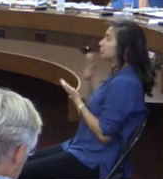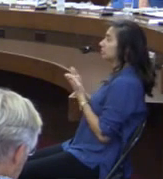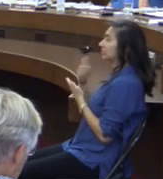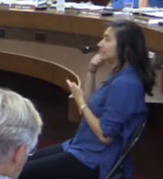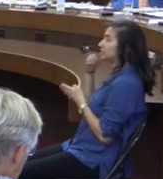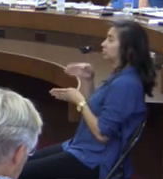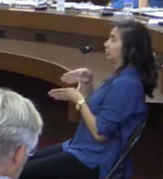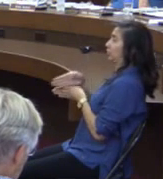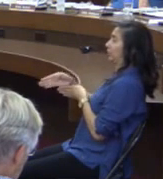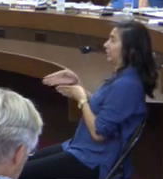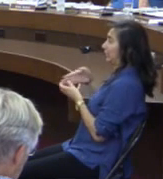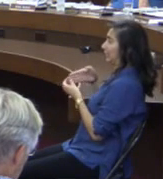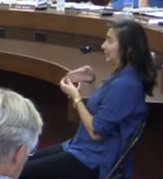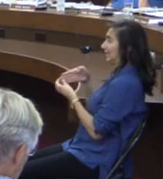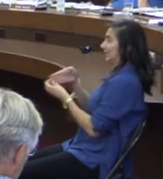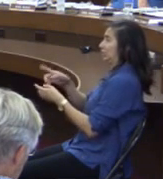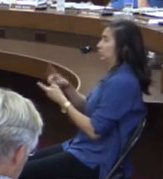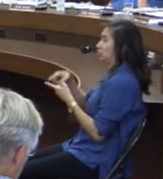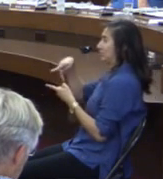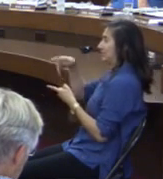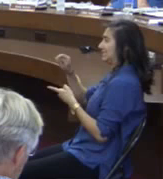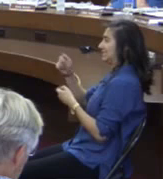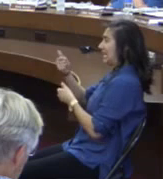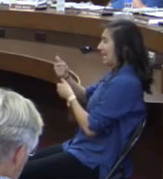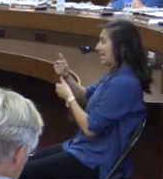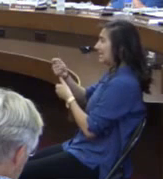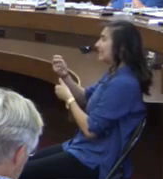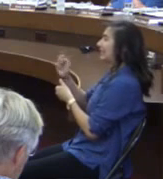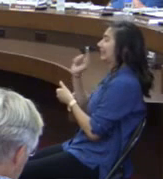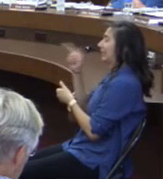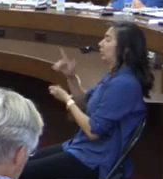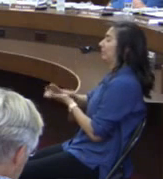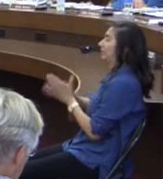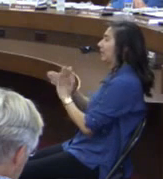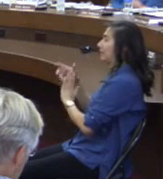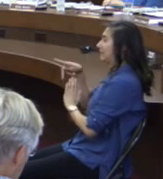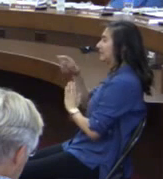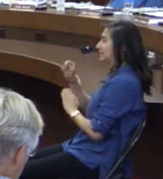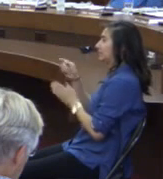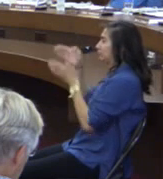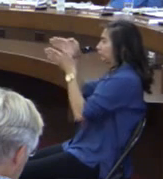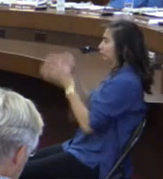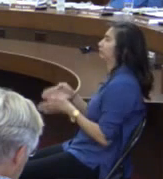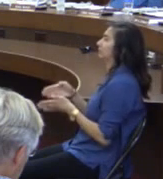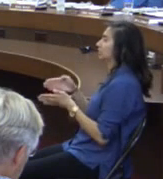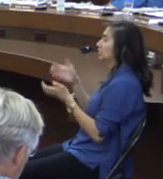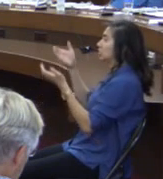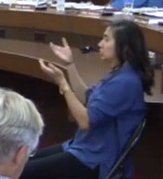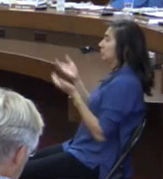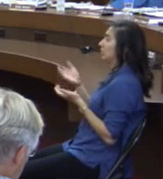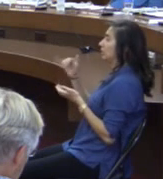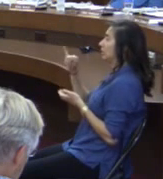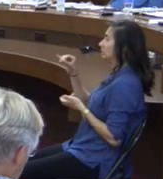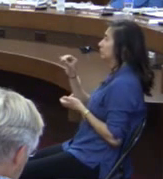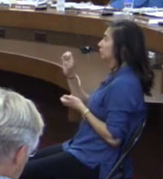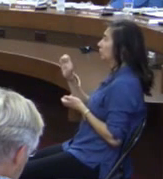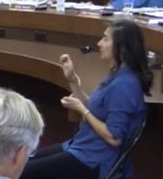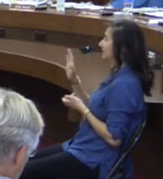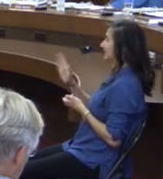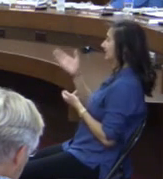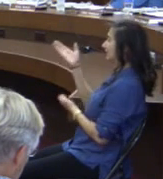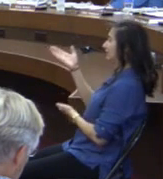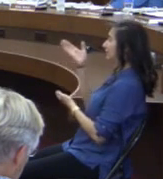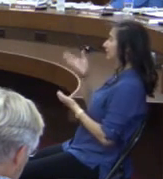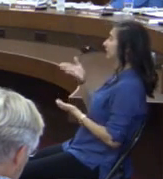pathway to physical therapy assistant and then eventually physical therapy. So we welcome Joe as he brings a